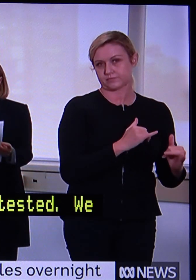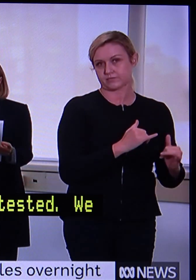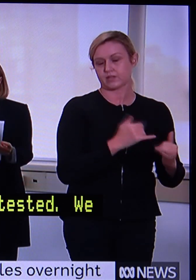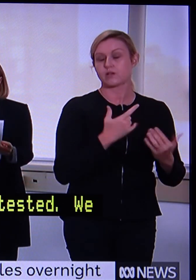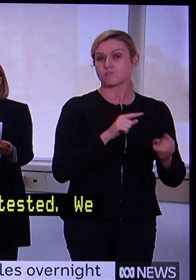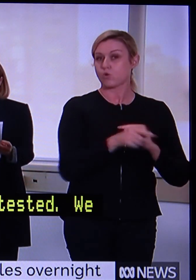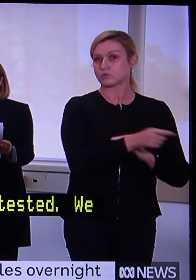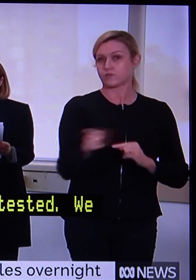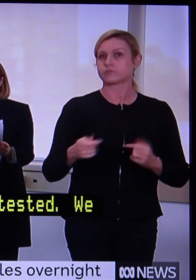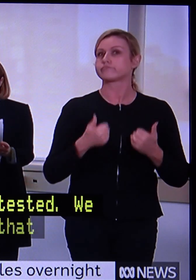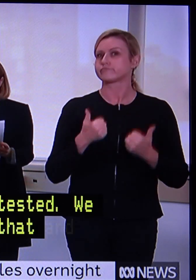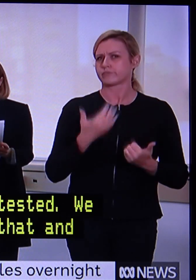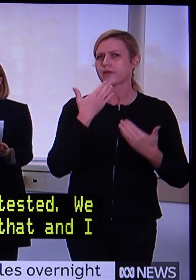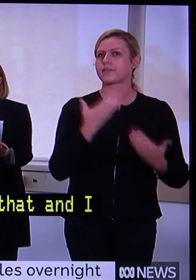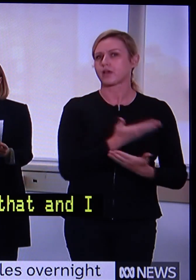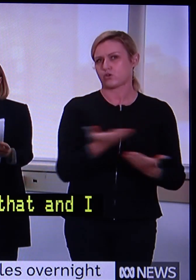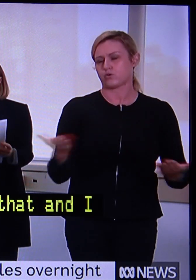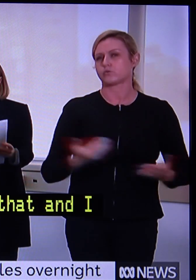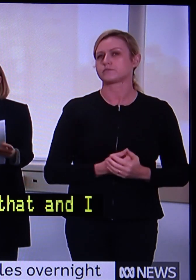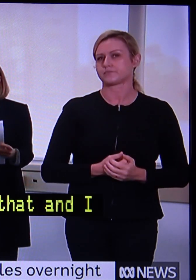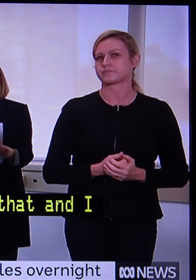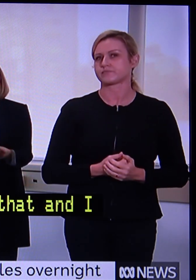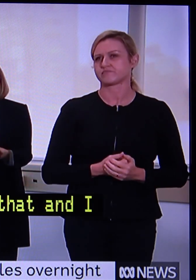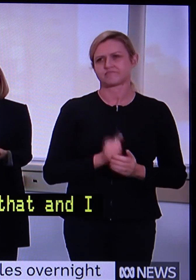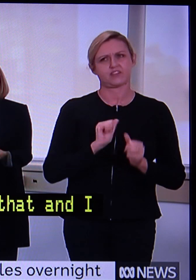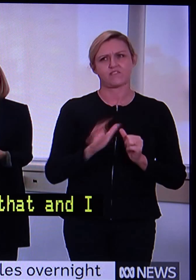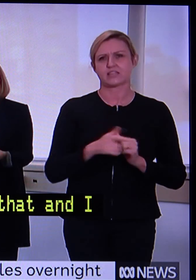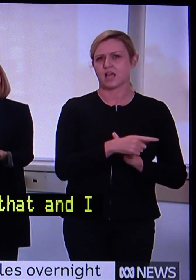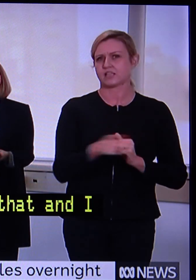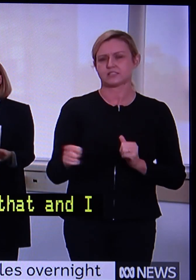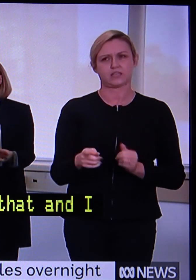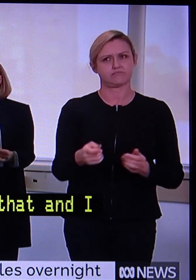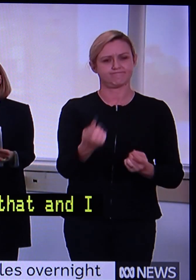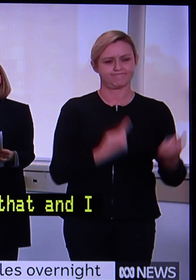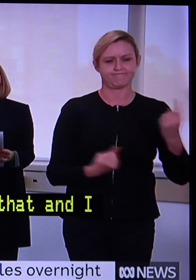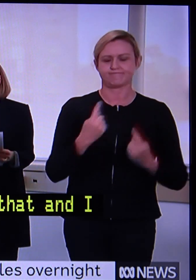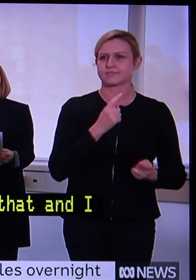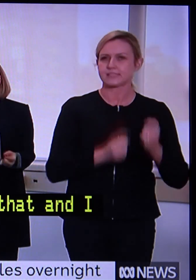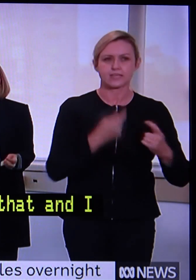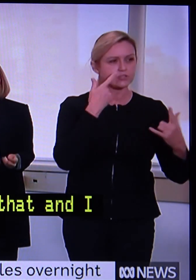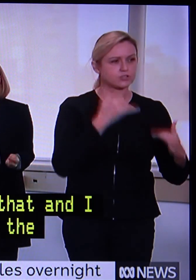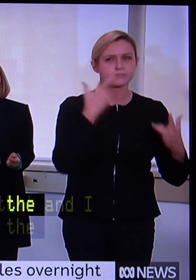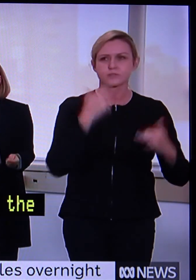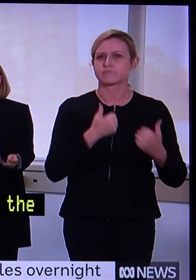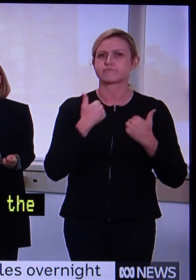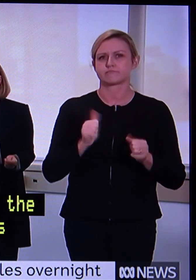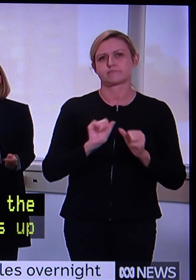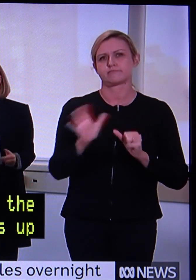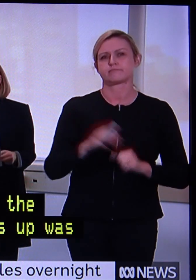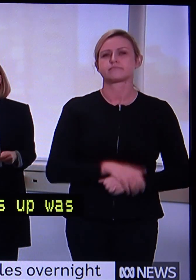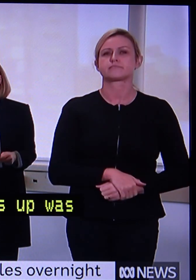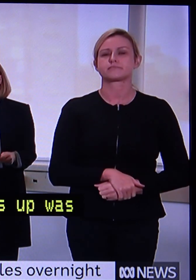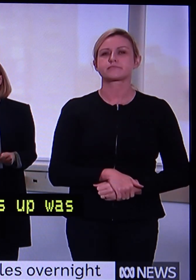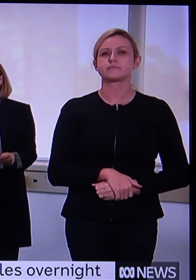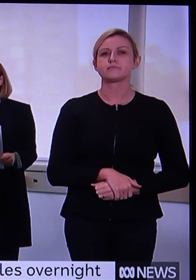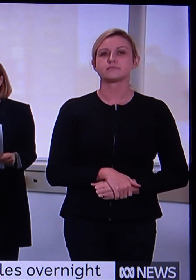the community because the New South Wales community have responded fantastically. What we have seen is